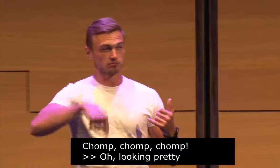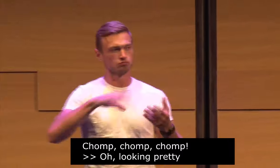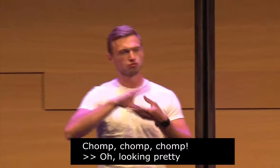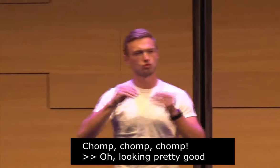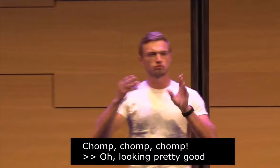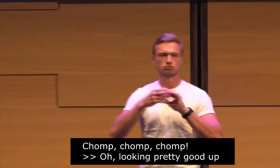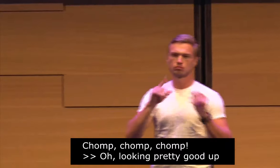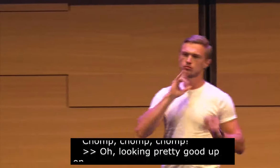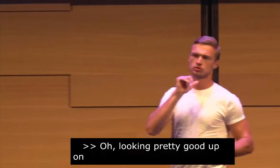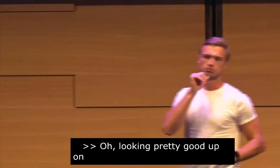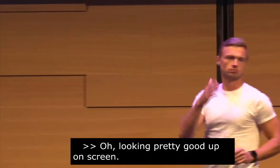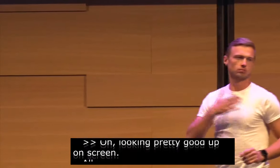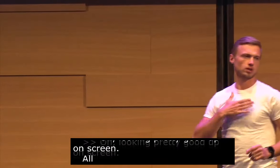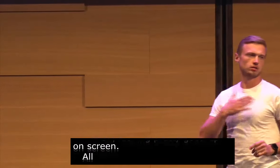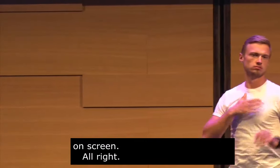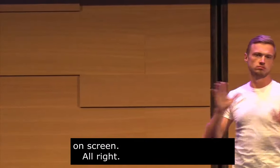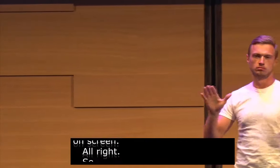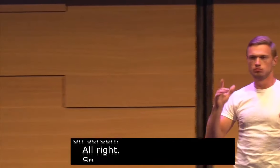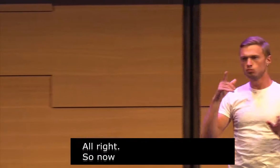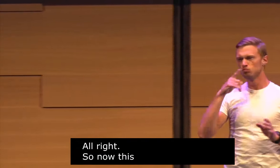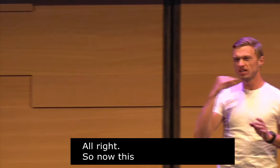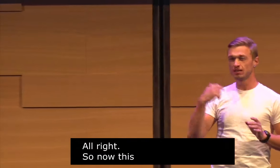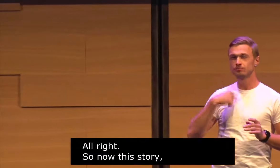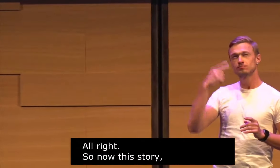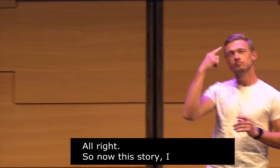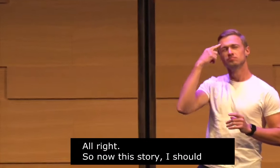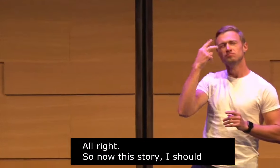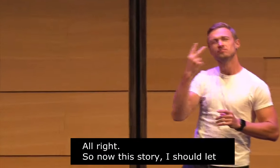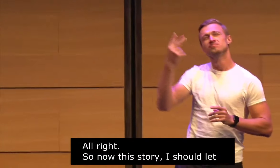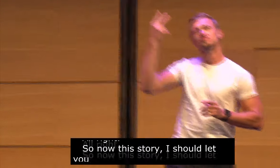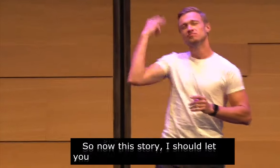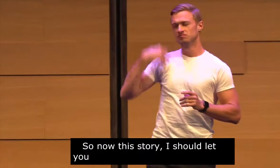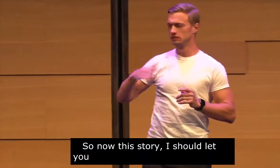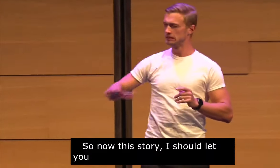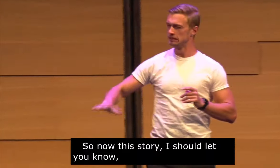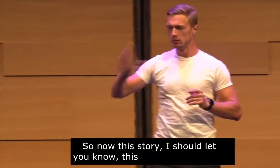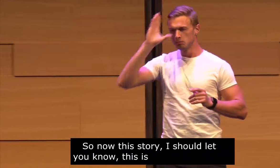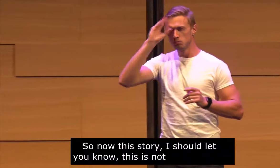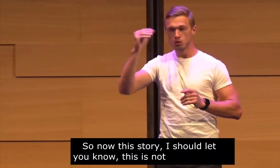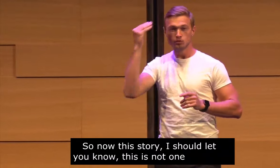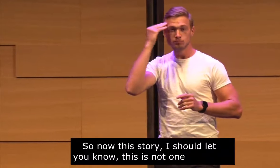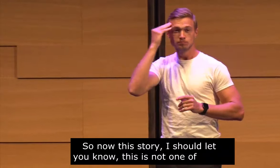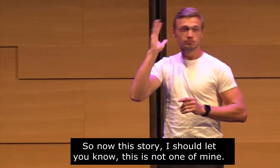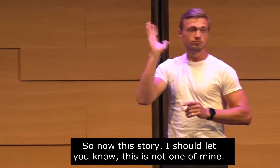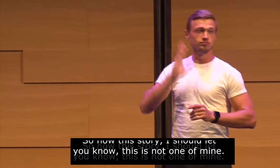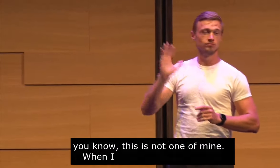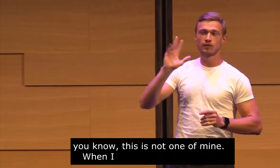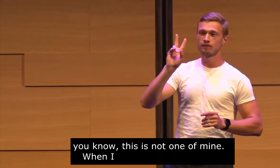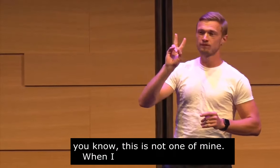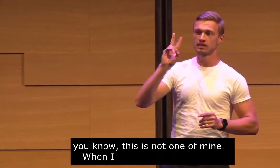All right, so now this story, I should let you know, this is actually not one of mine. When I was a little